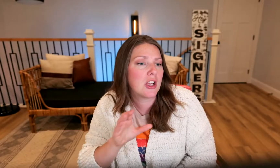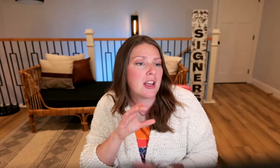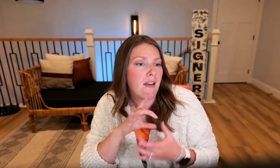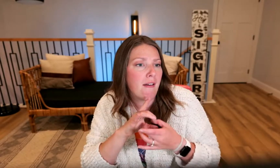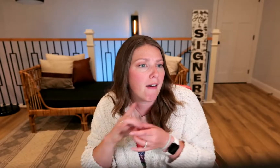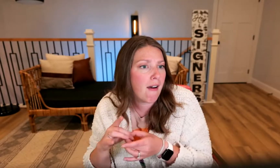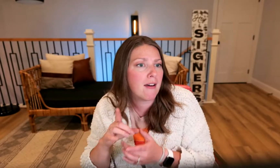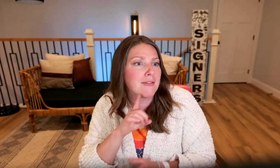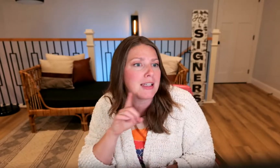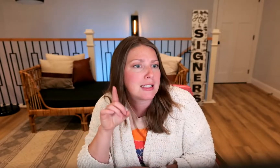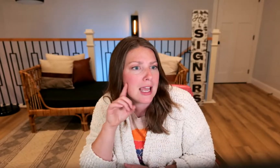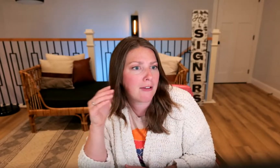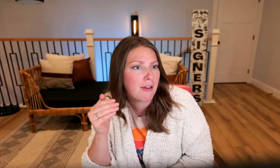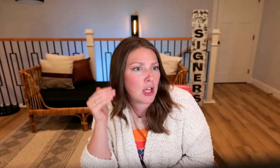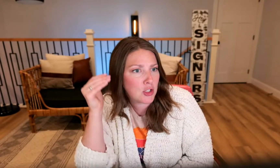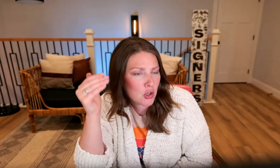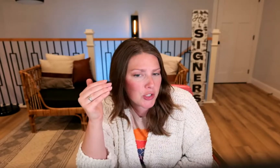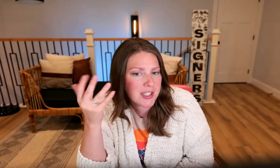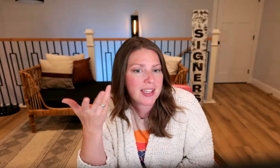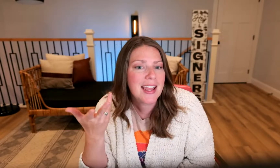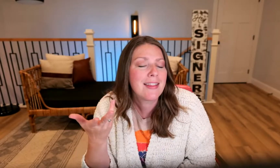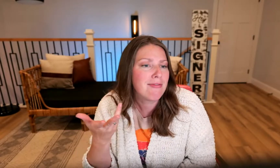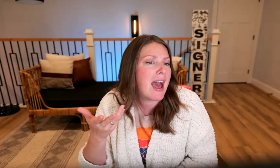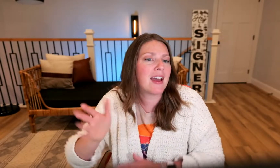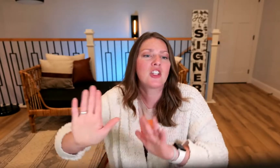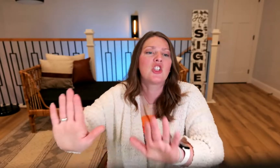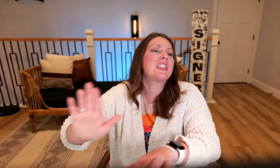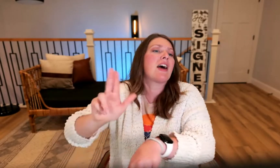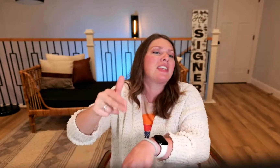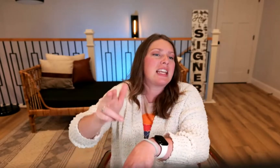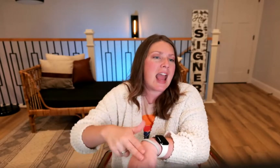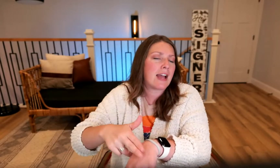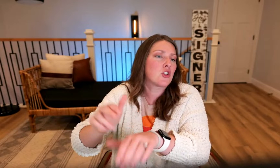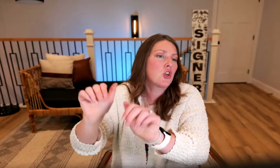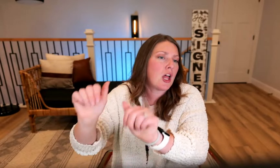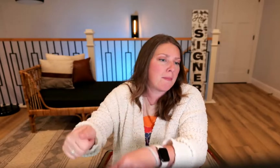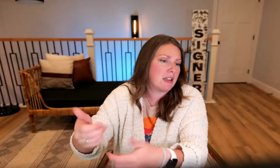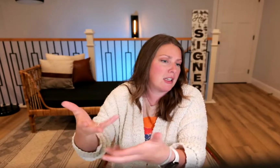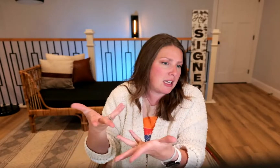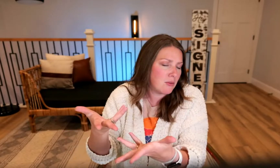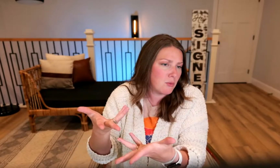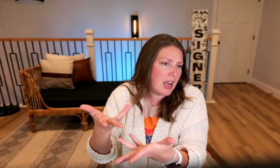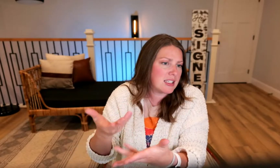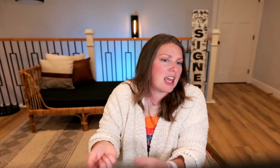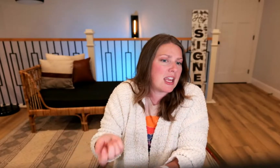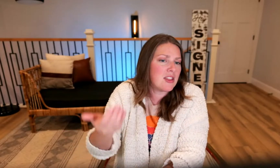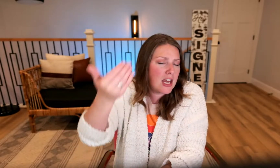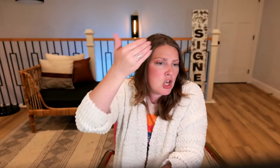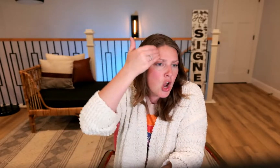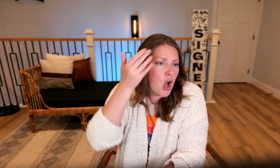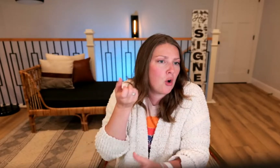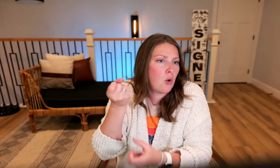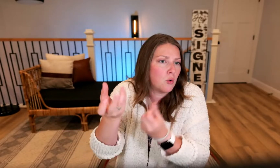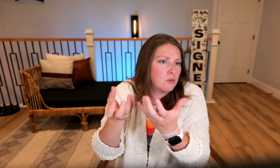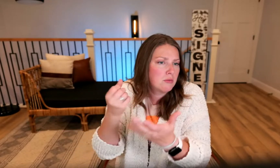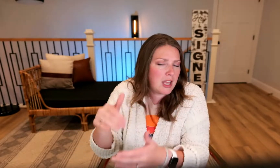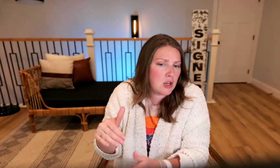children of deaf adults, that just have the natural ability, right? They know, they